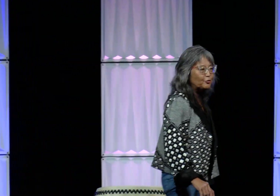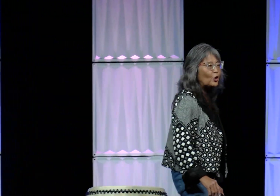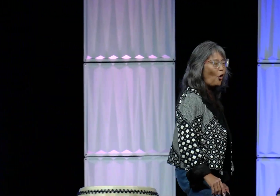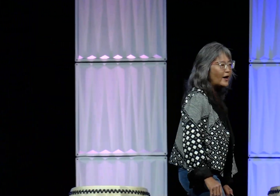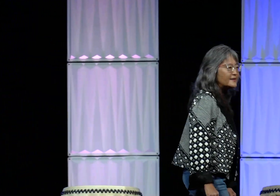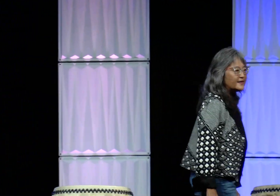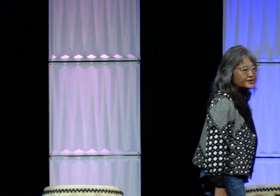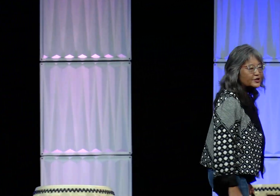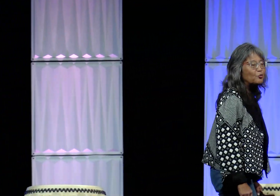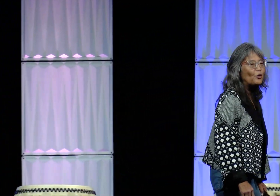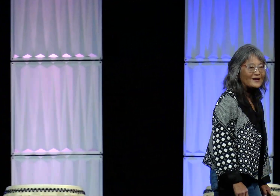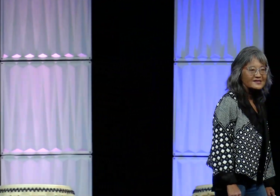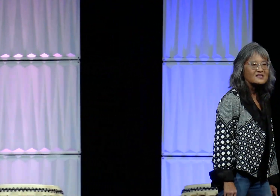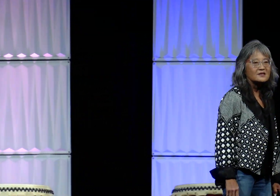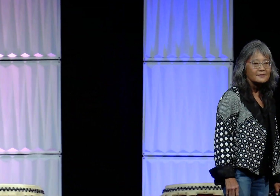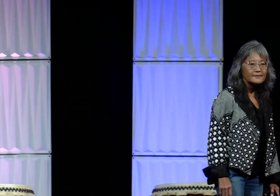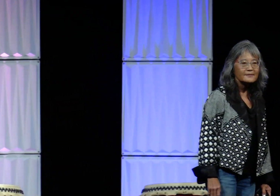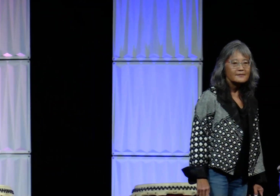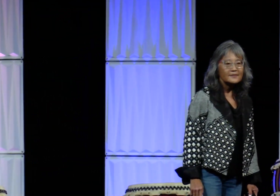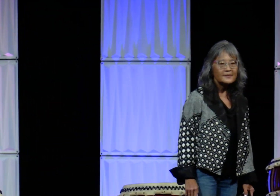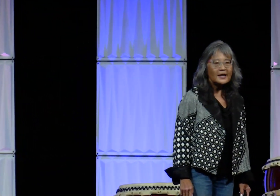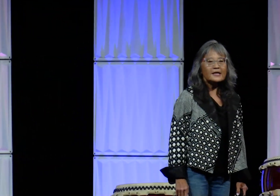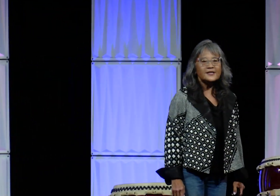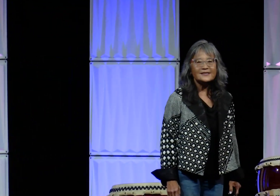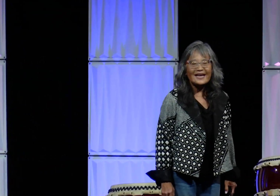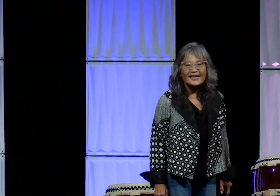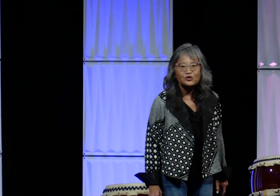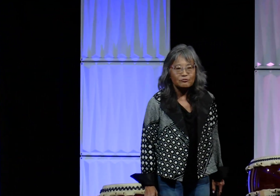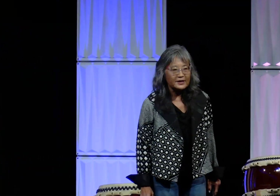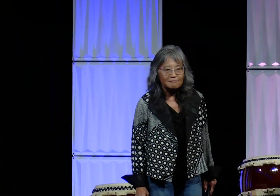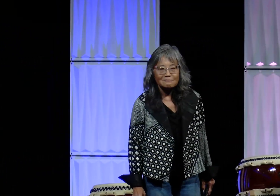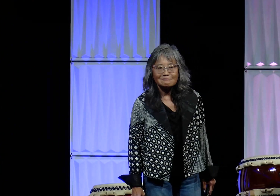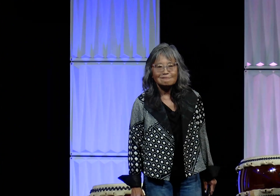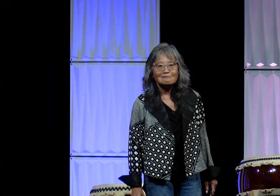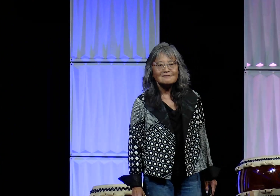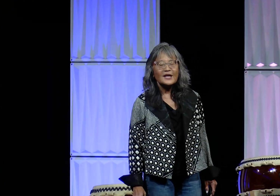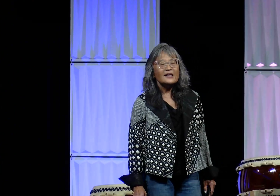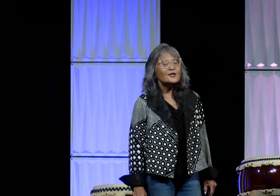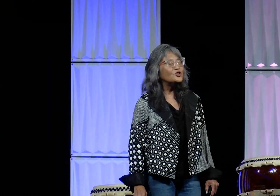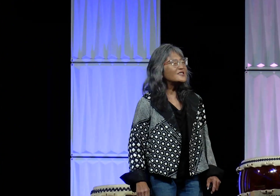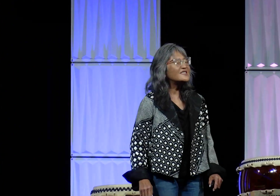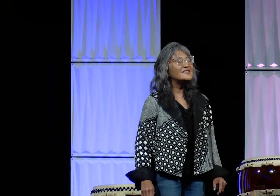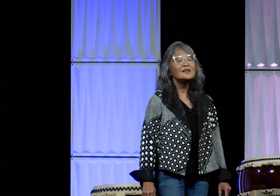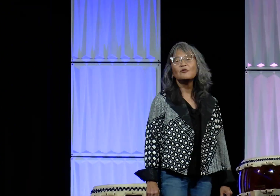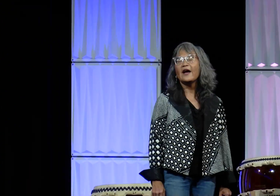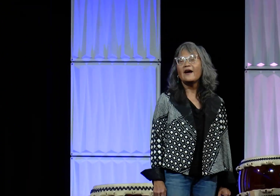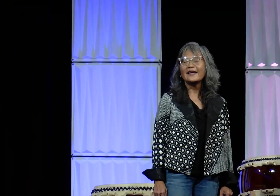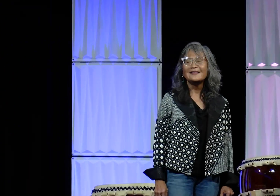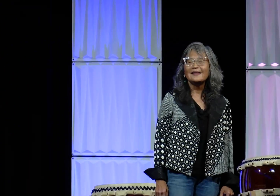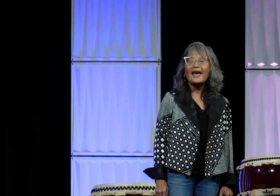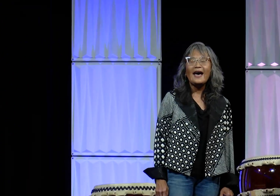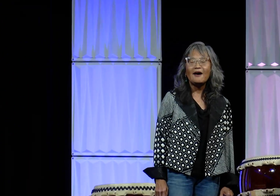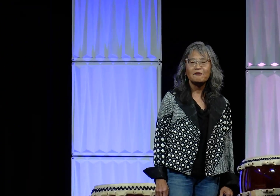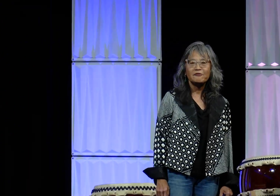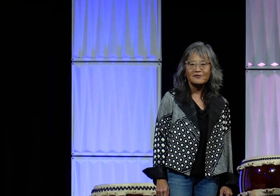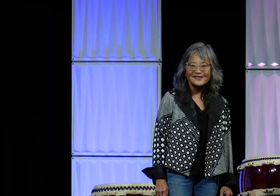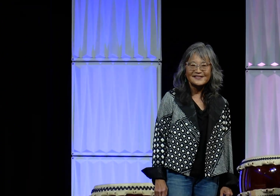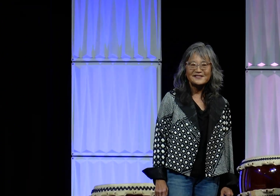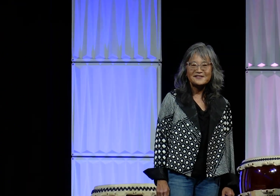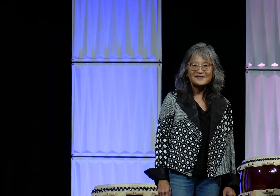imagination requires us to rest, to daydream, to just sit around and